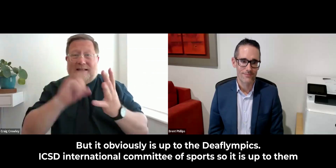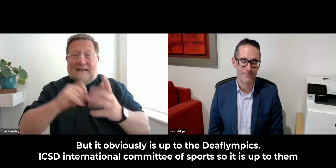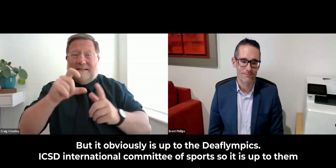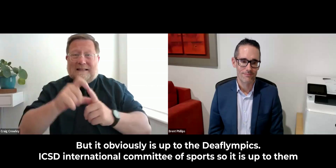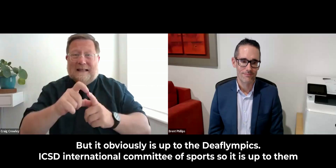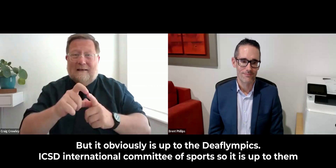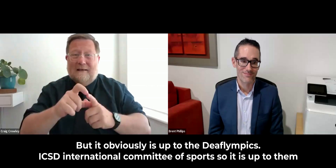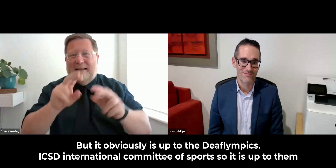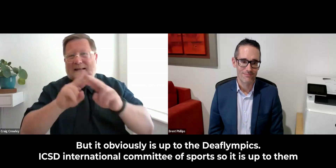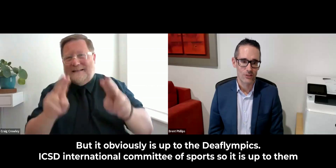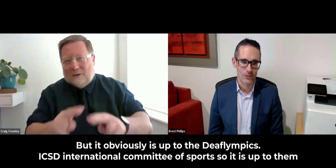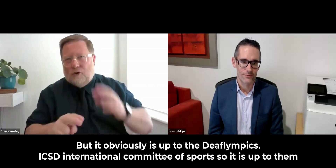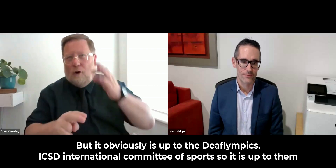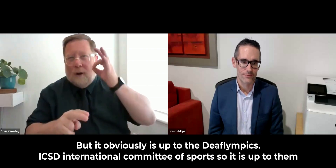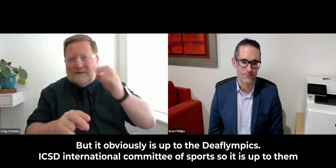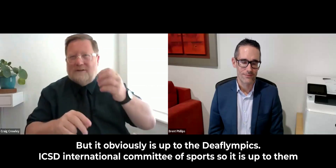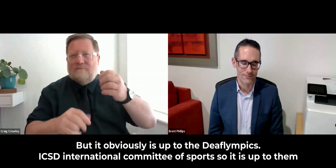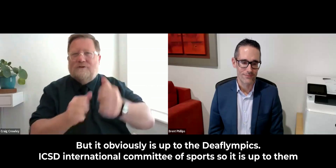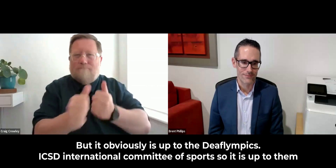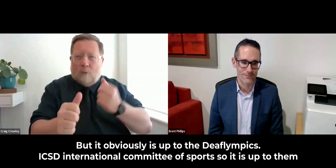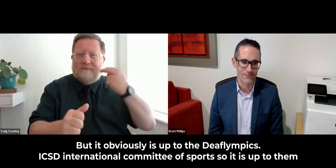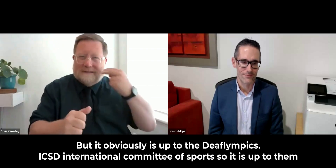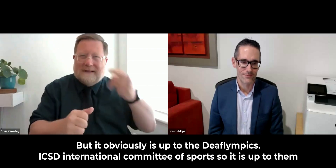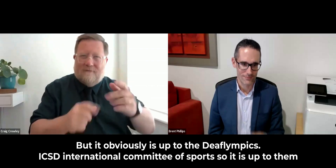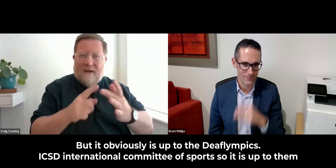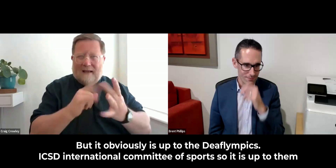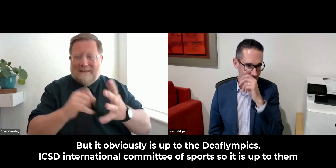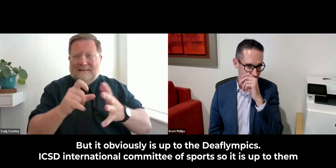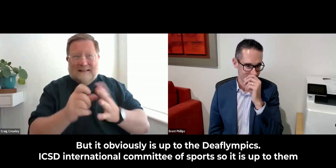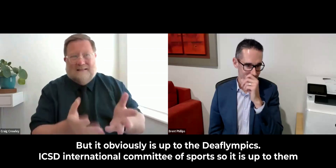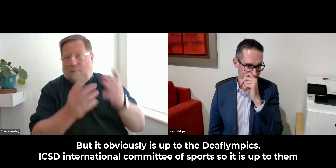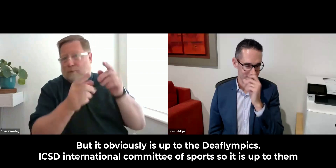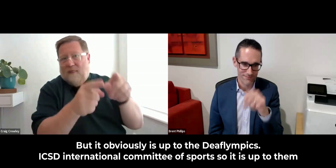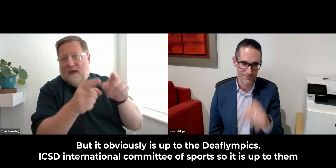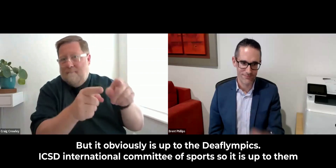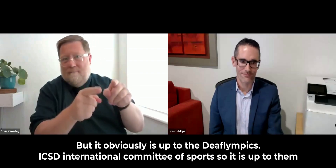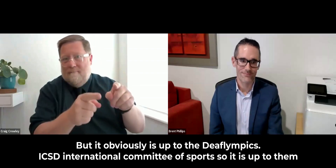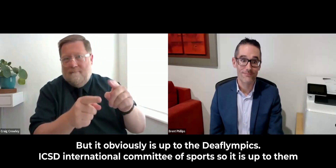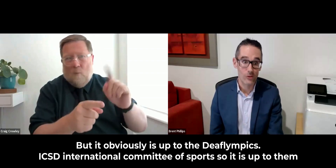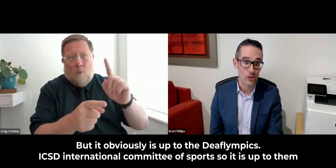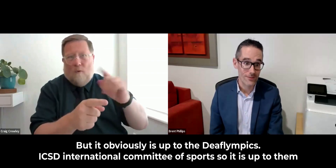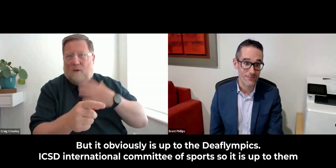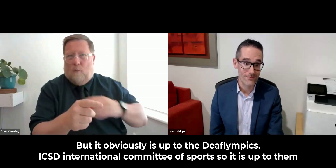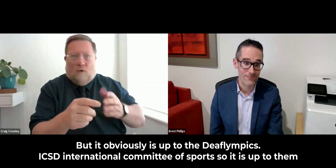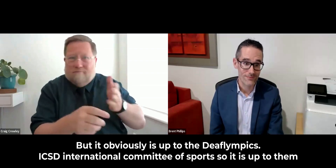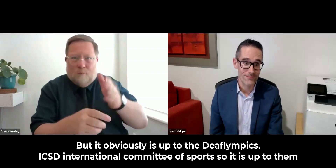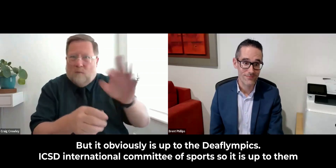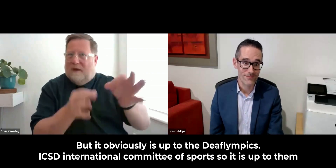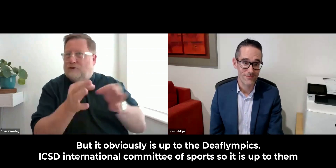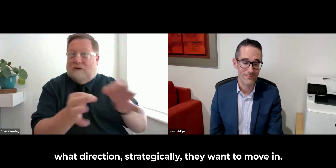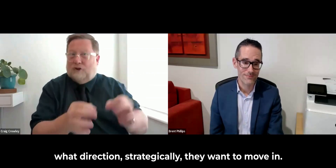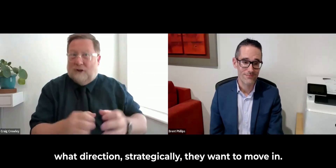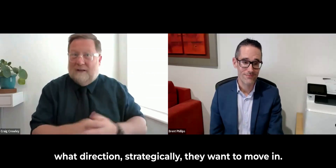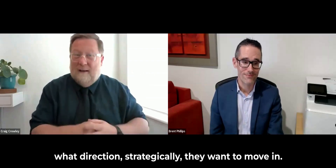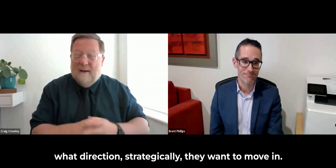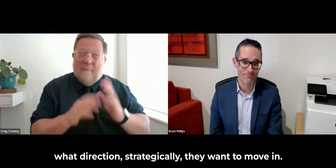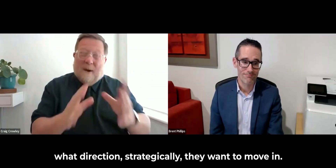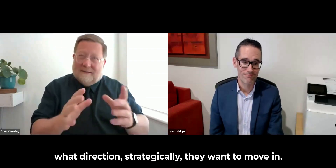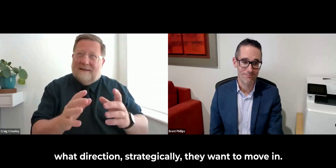is up to the Deaf Olympics, ICSD, International Committee of Sports. So it is up to them what direction